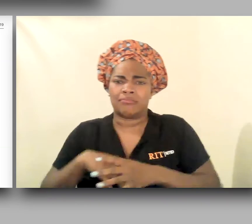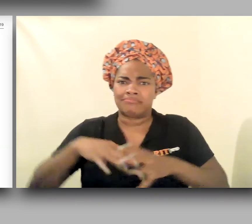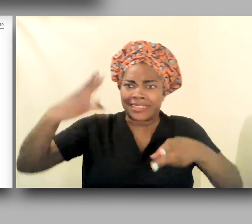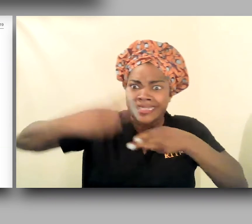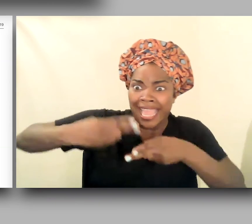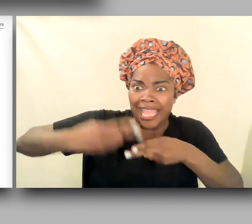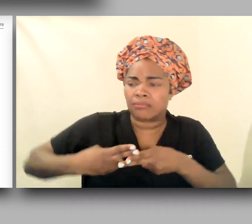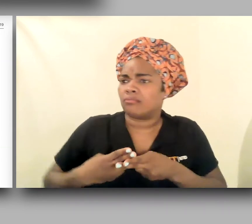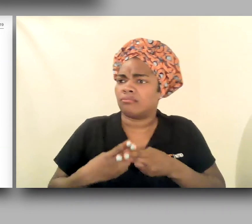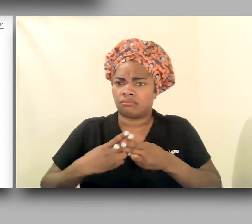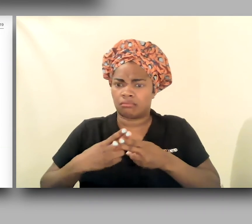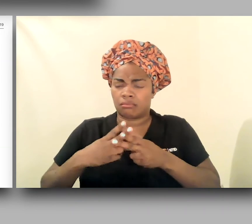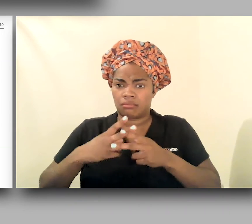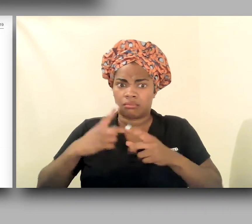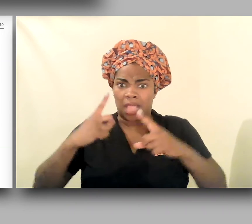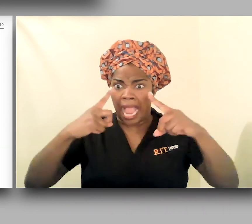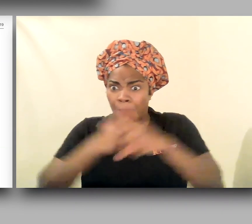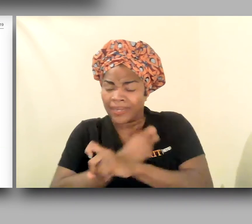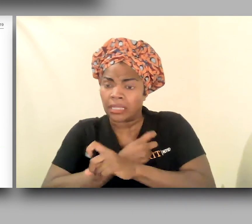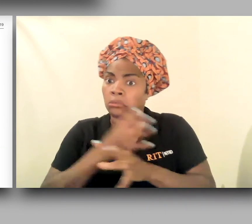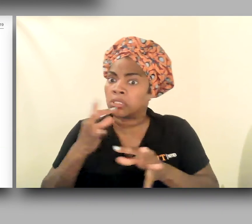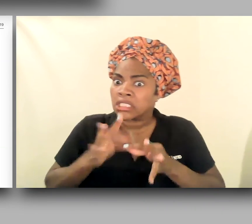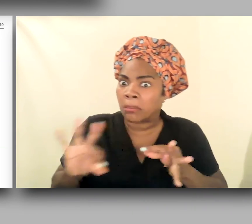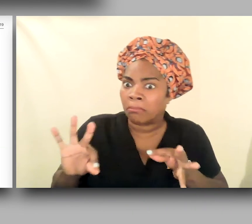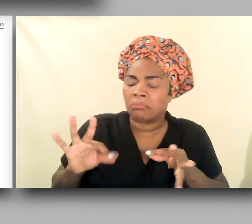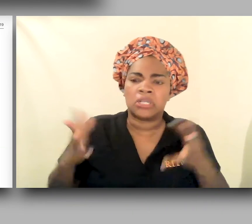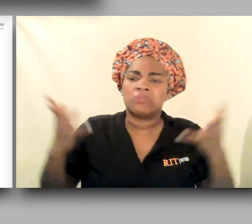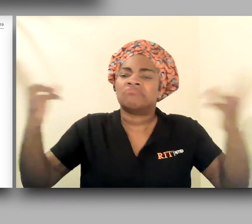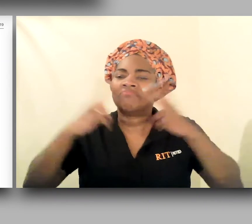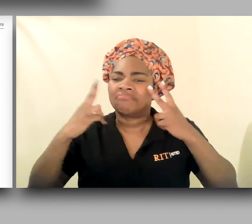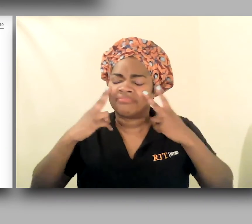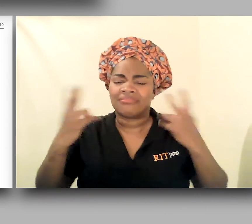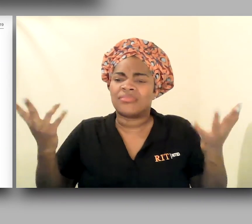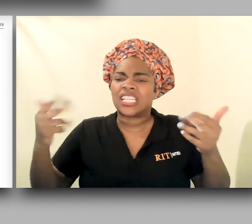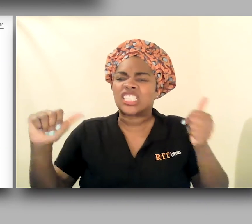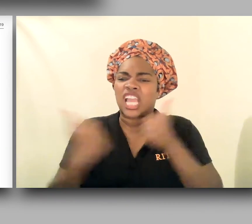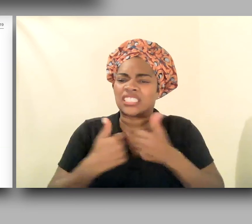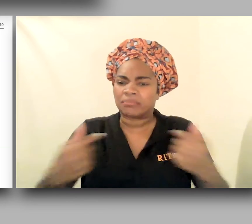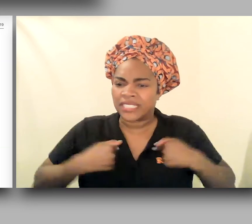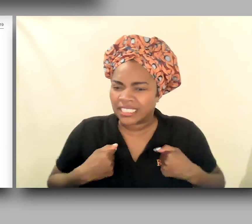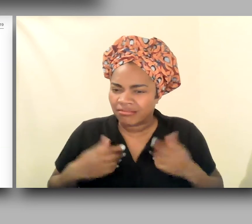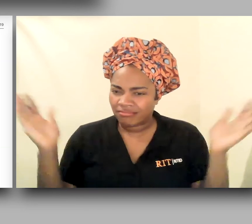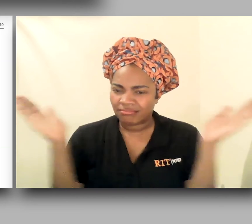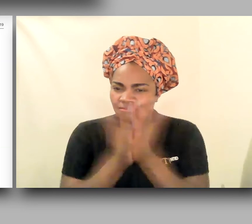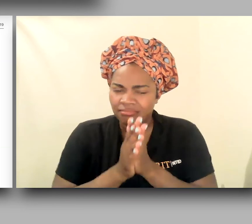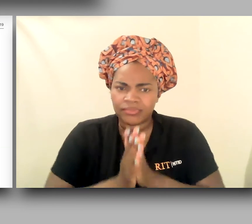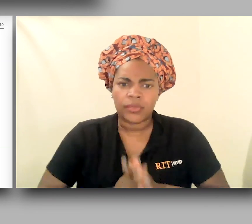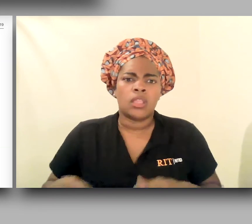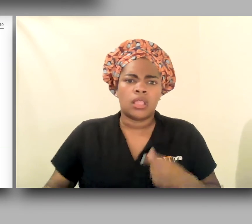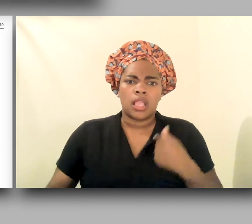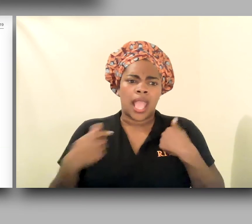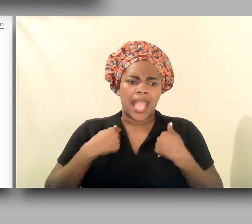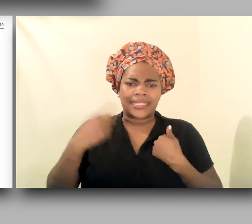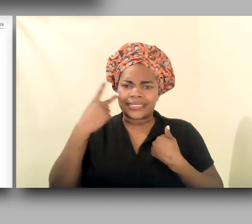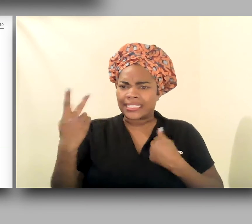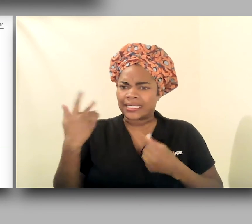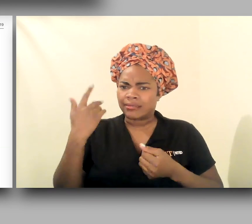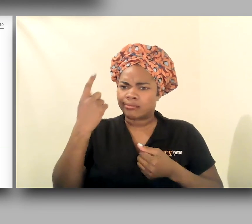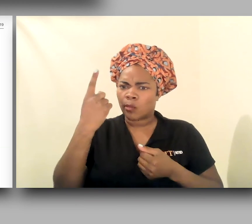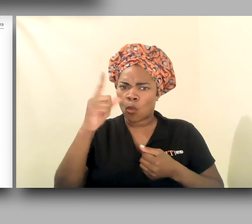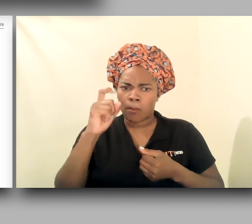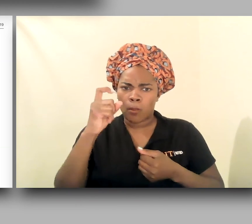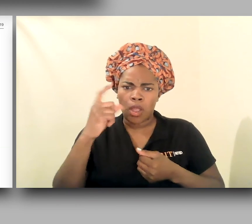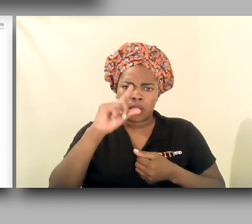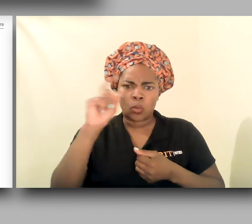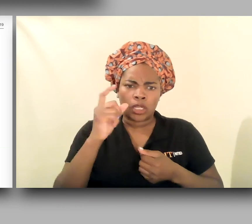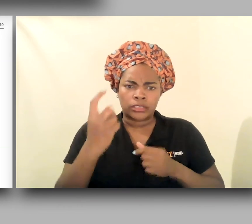could be simple or complicated. I mean, challenge me to figure out which one I'm going to pick. And then there was one more comment that I did want to